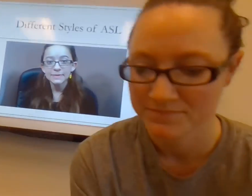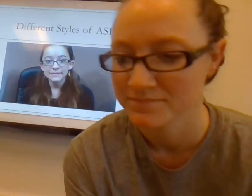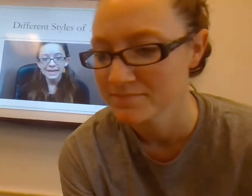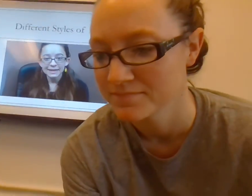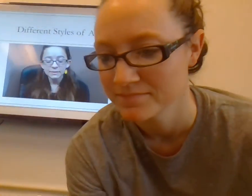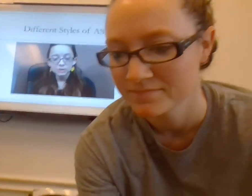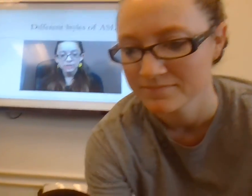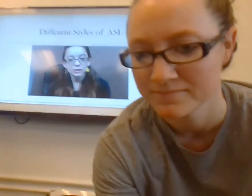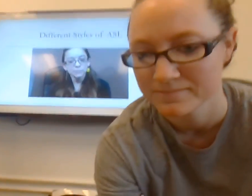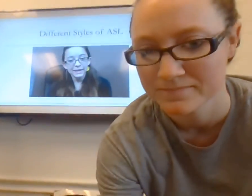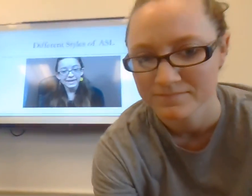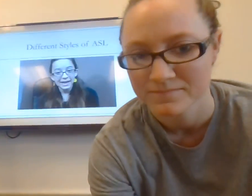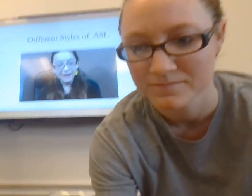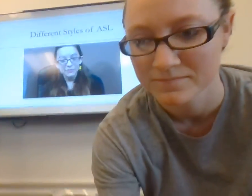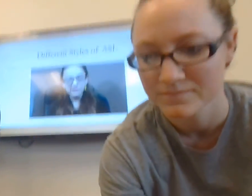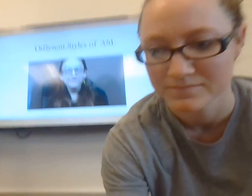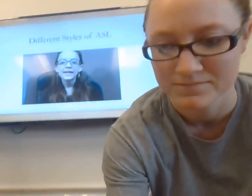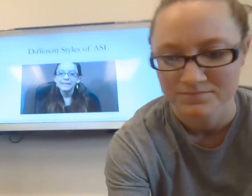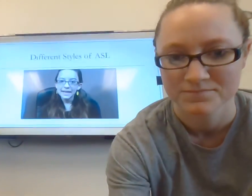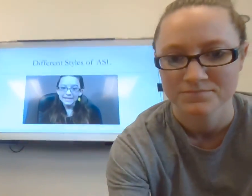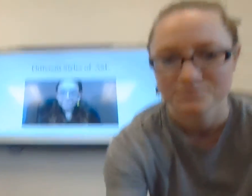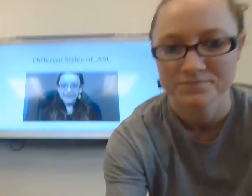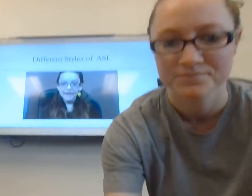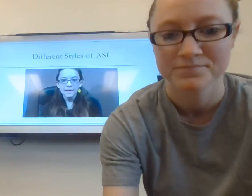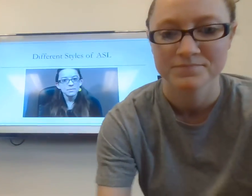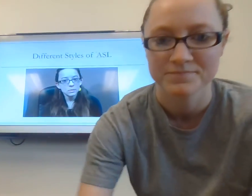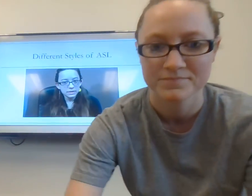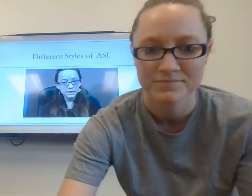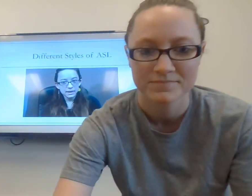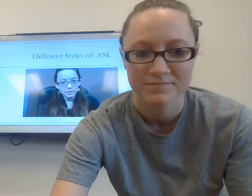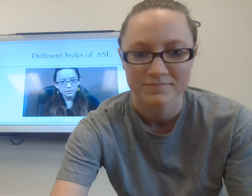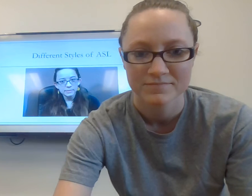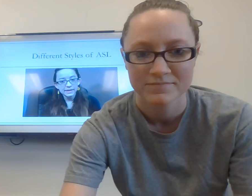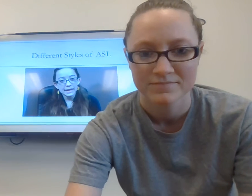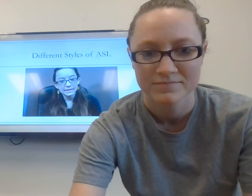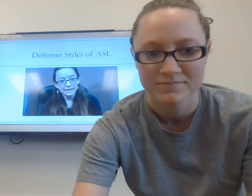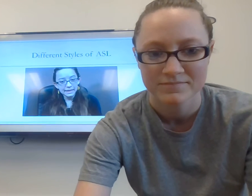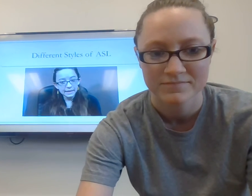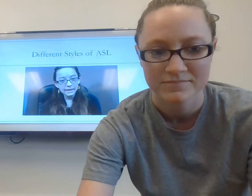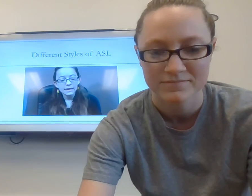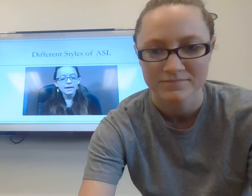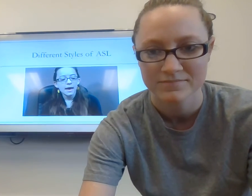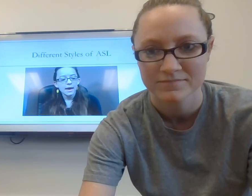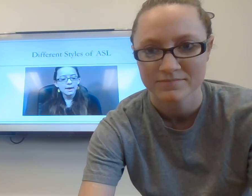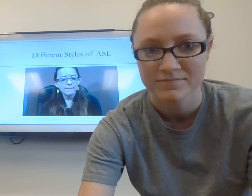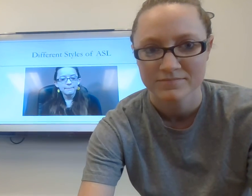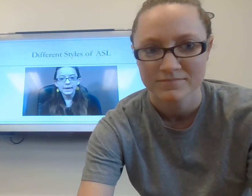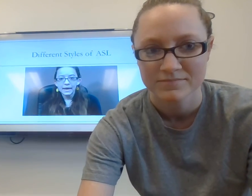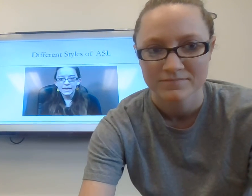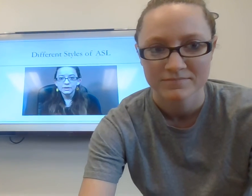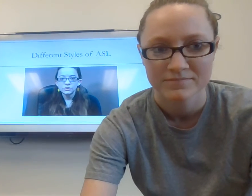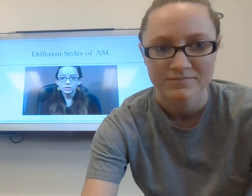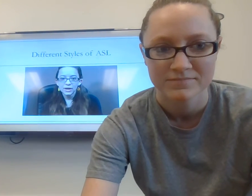of sign languages you might encounter. Like I said, I mostly encounter PSE, but I do try